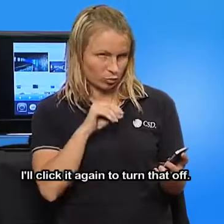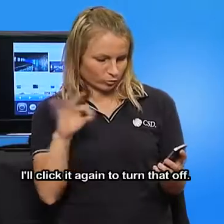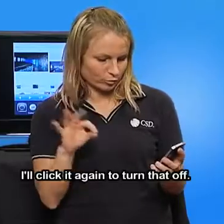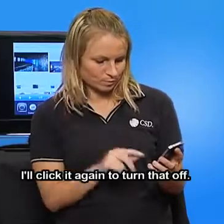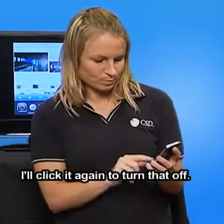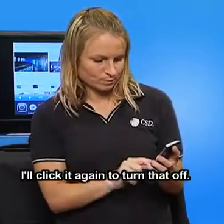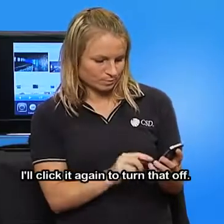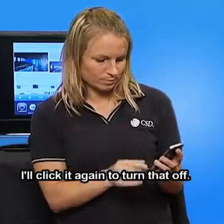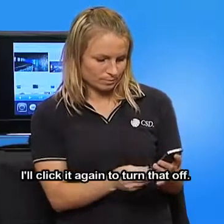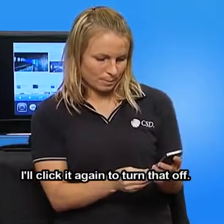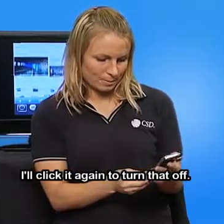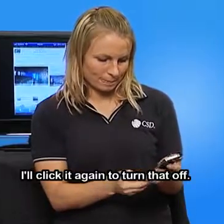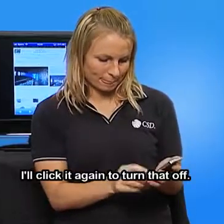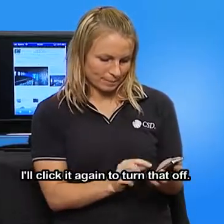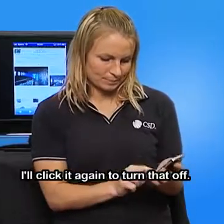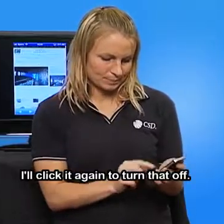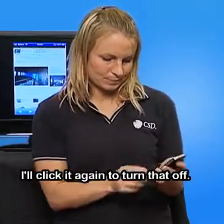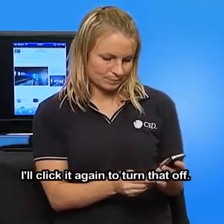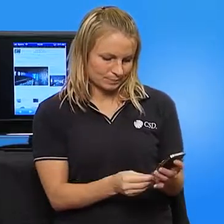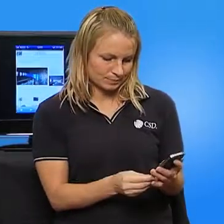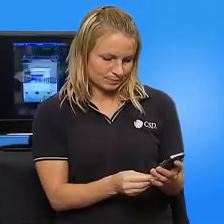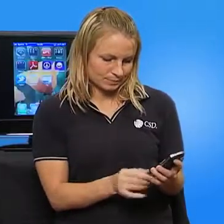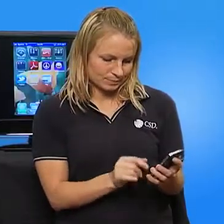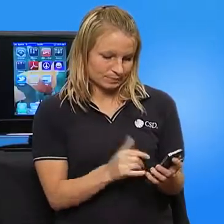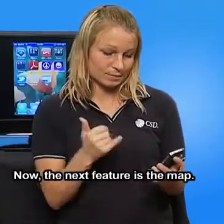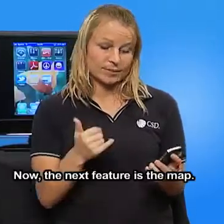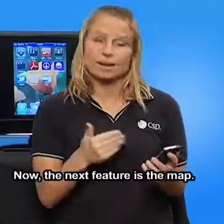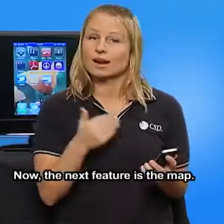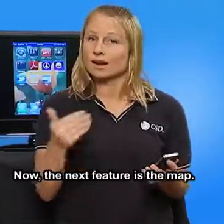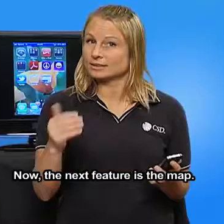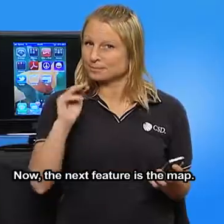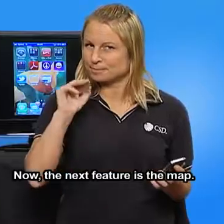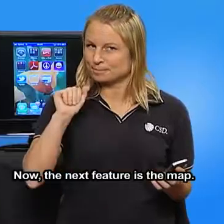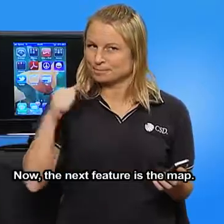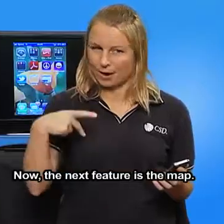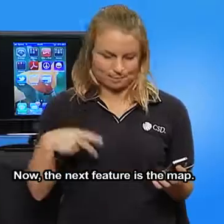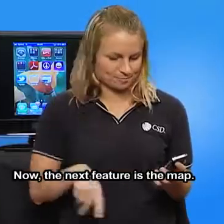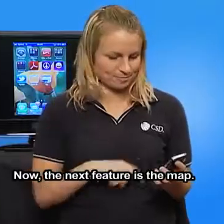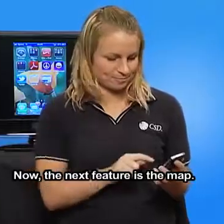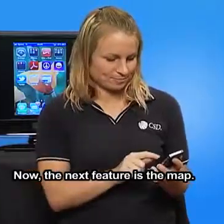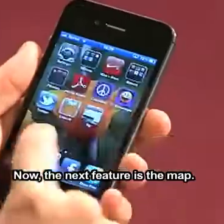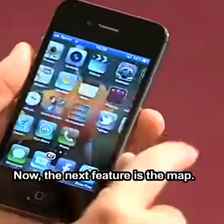I'll click it again to turn that off. Now, the next feature is the map.